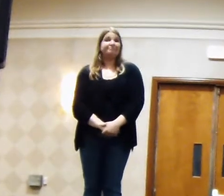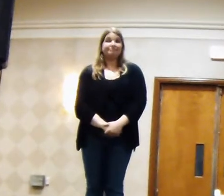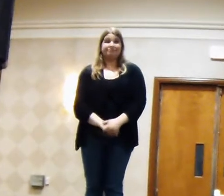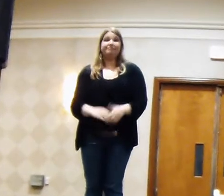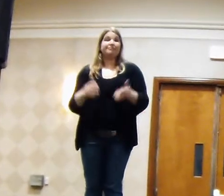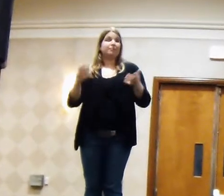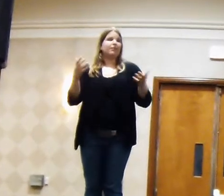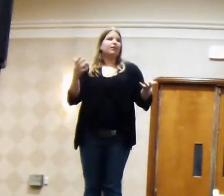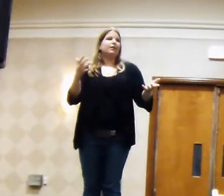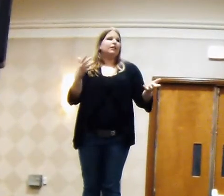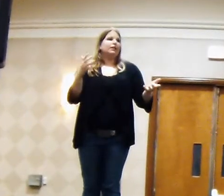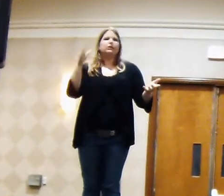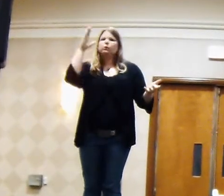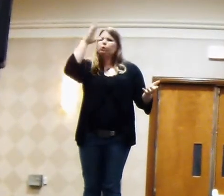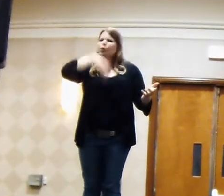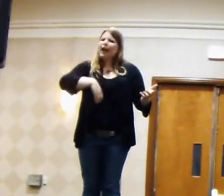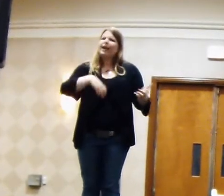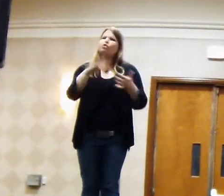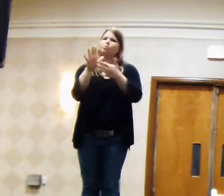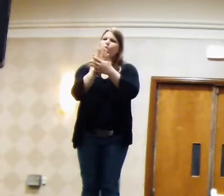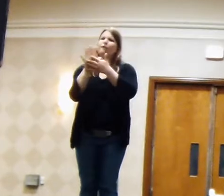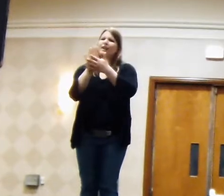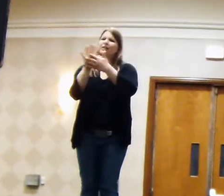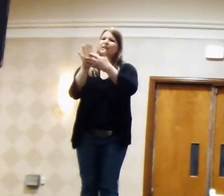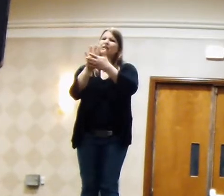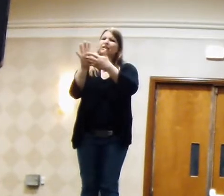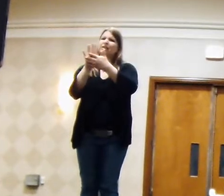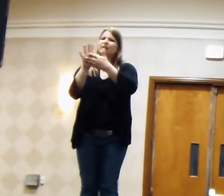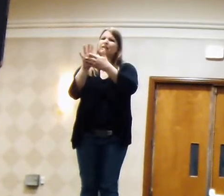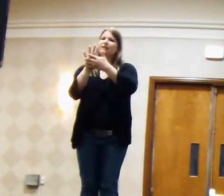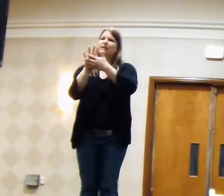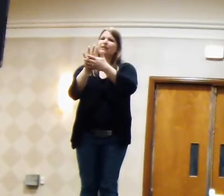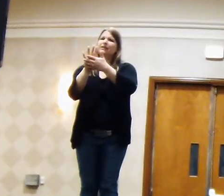I mean, it was a strange movie.